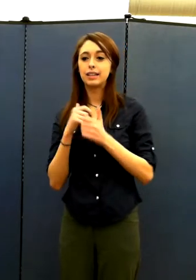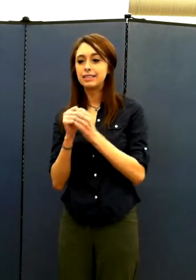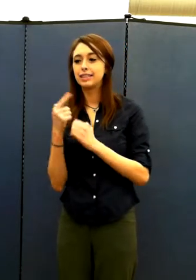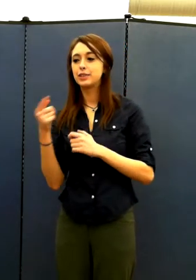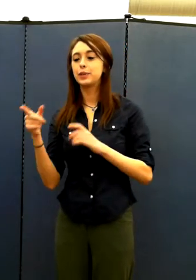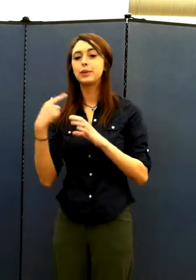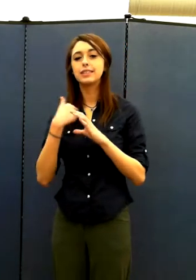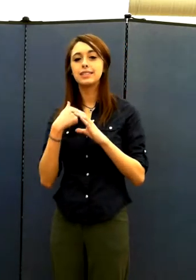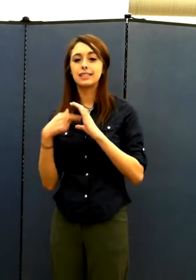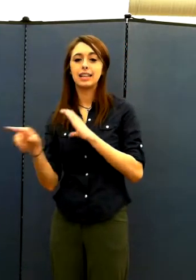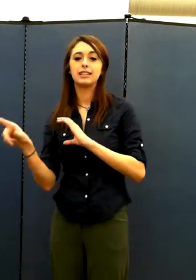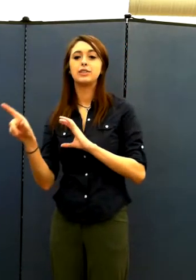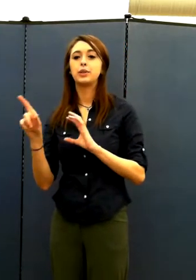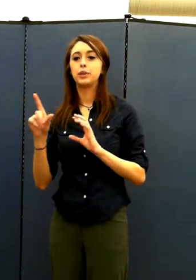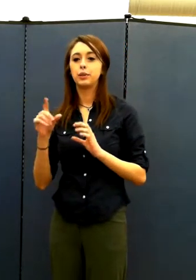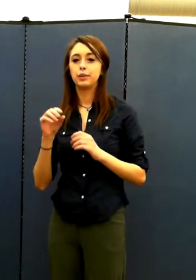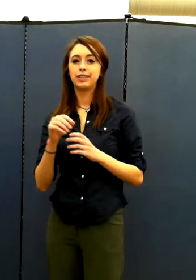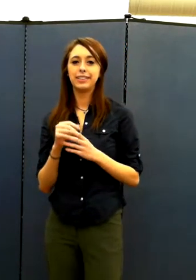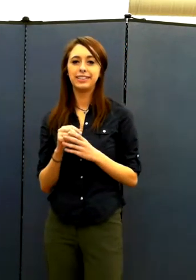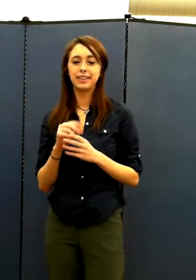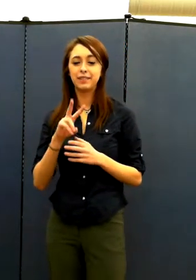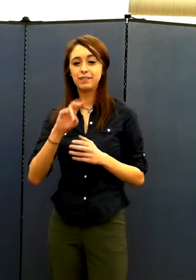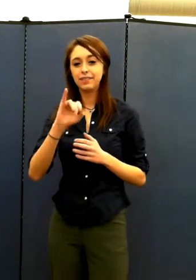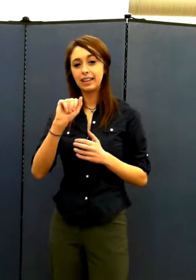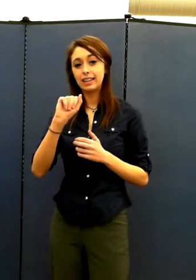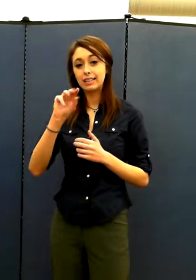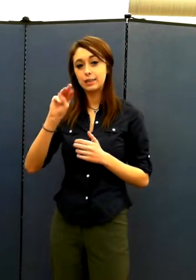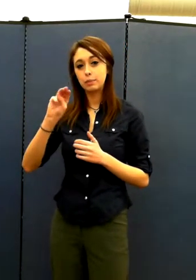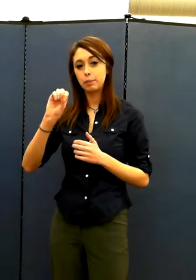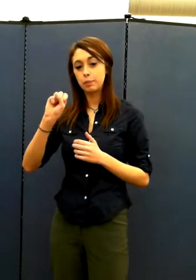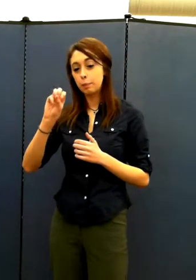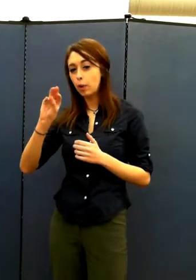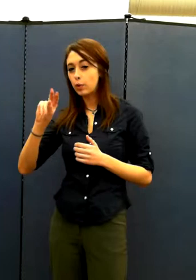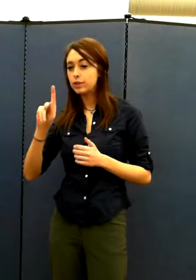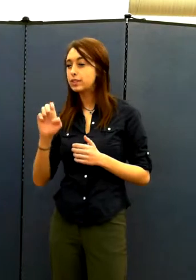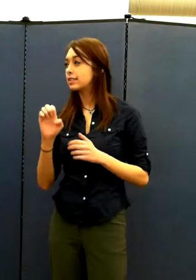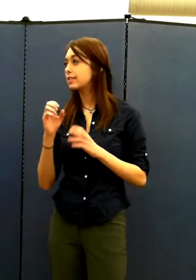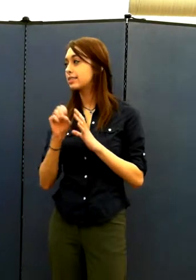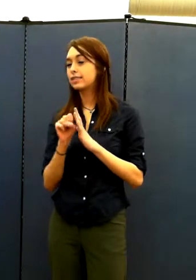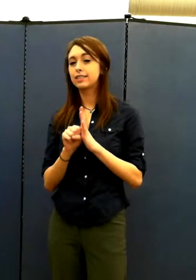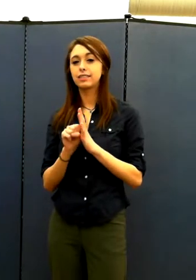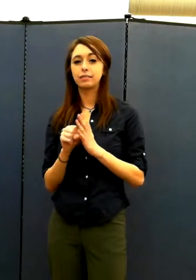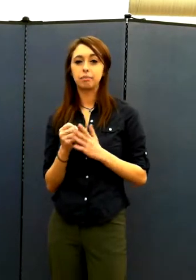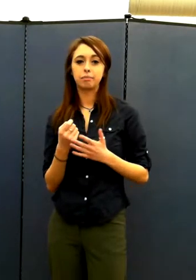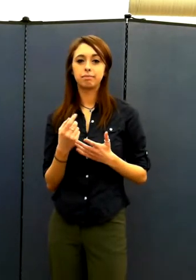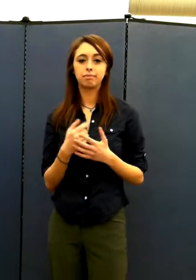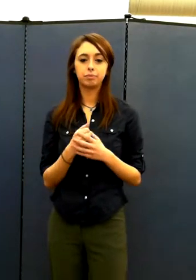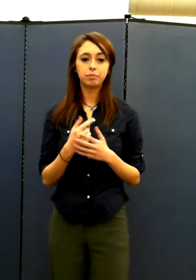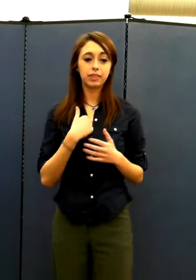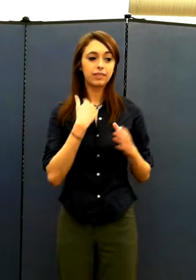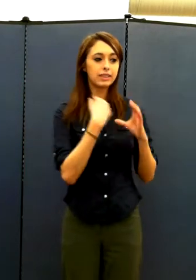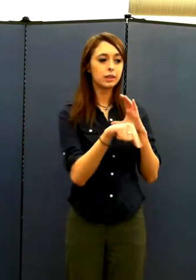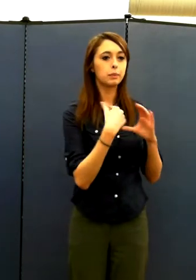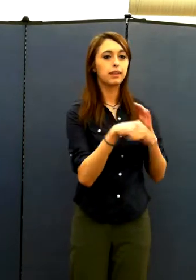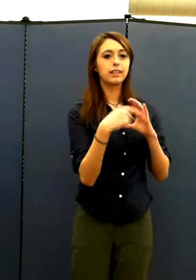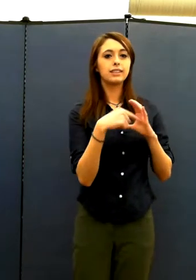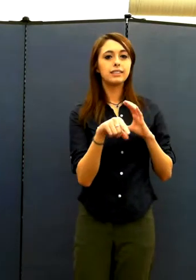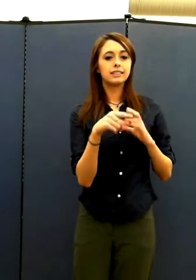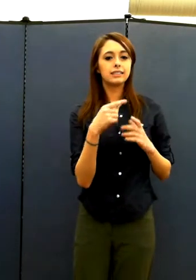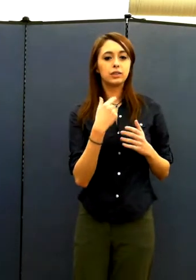via smoke signal. I probably sent dubs over so you guys can get it. I've emailed you guys. What don't you understand that I cannot do